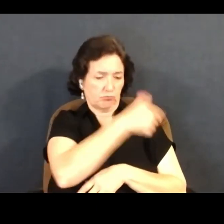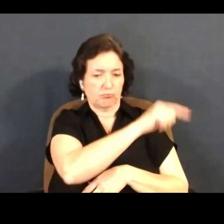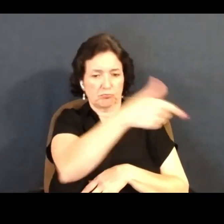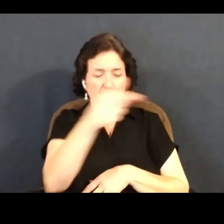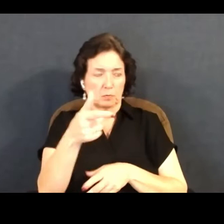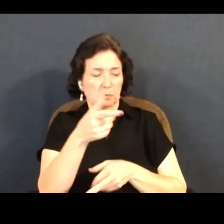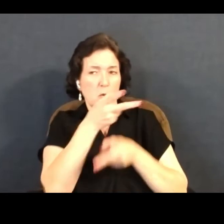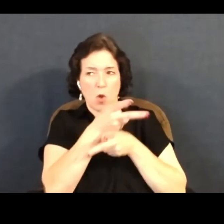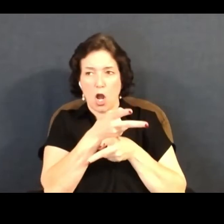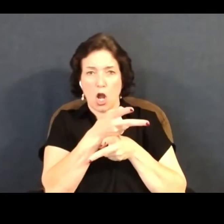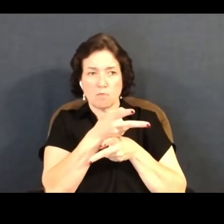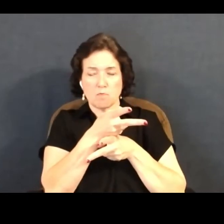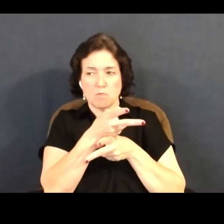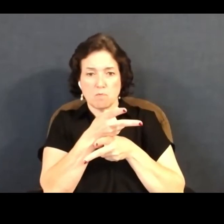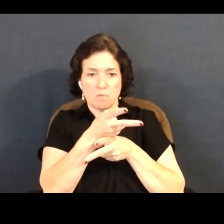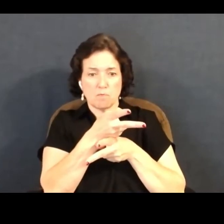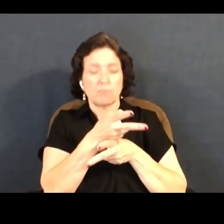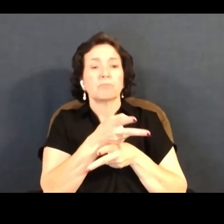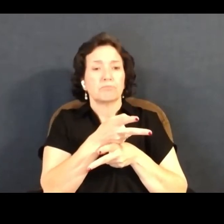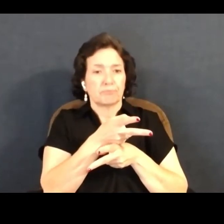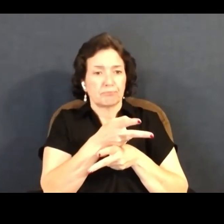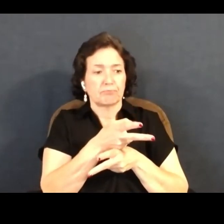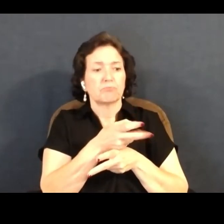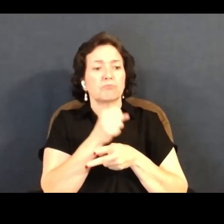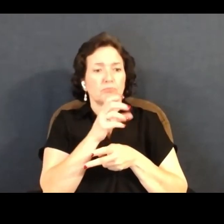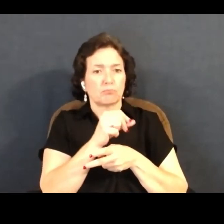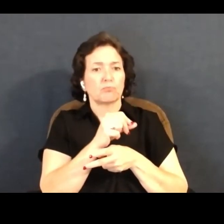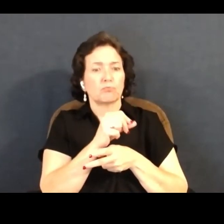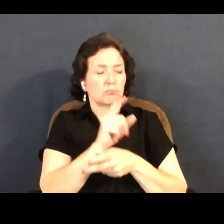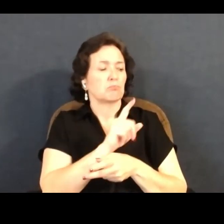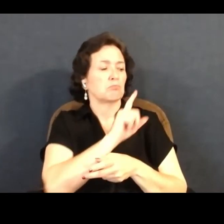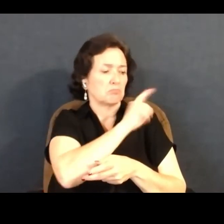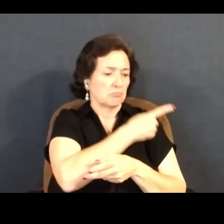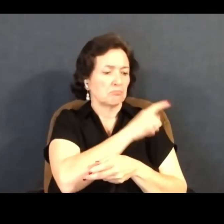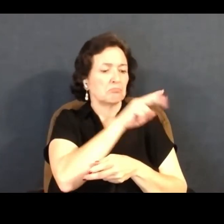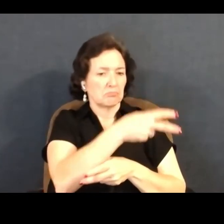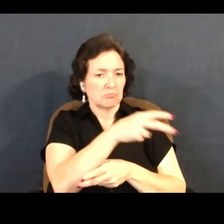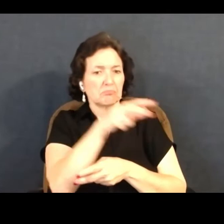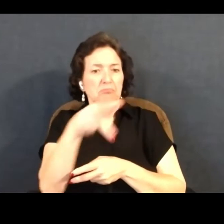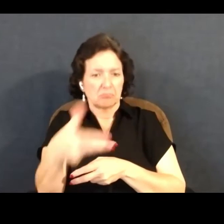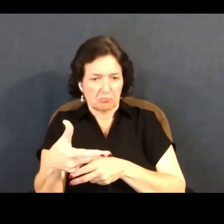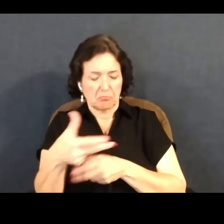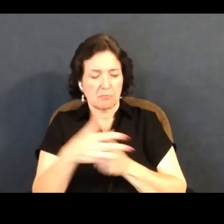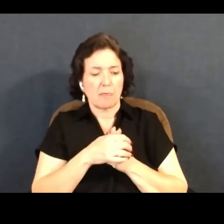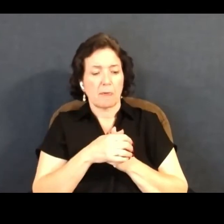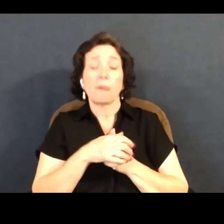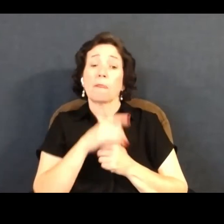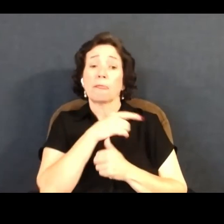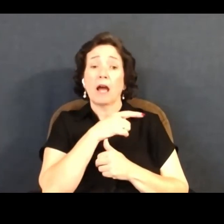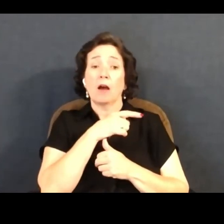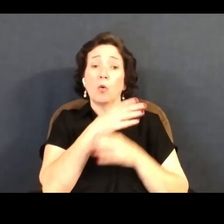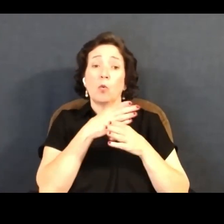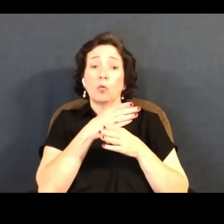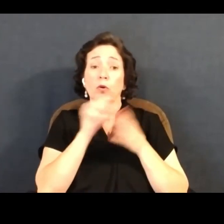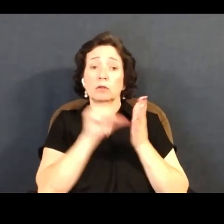keep watch." And so it was. Now, he was not used to sitting doing nothing, and he